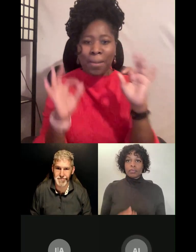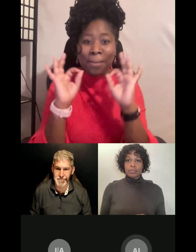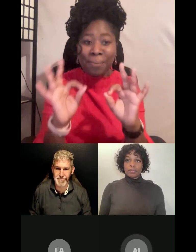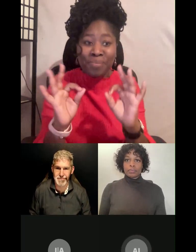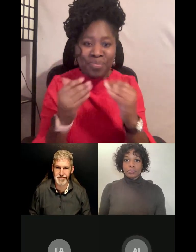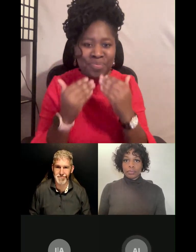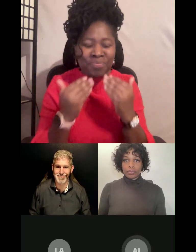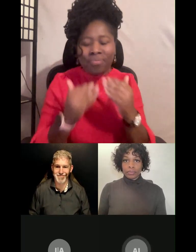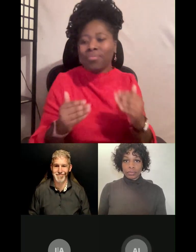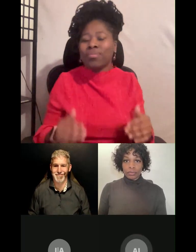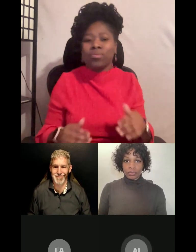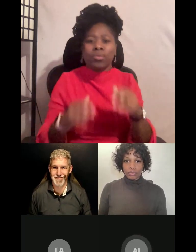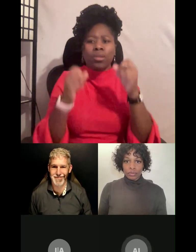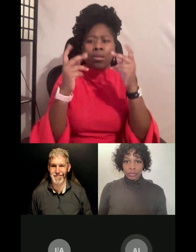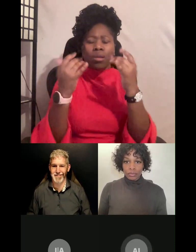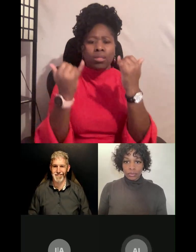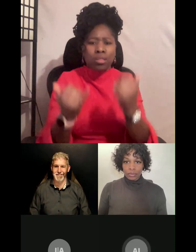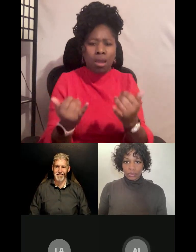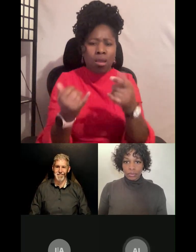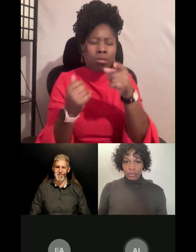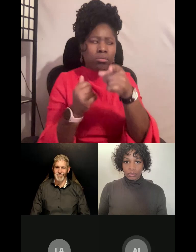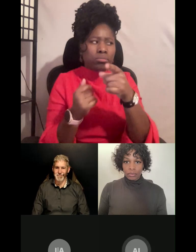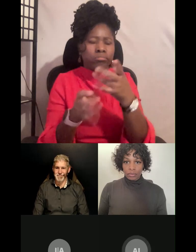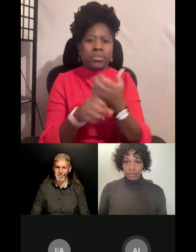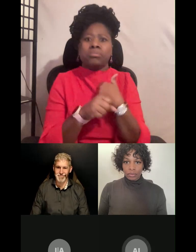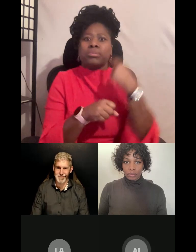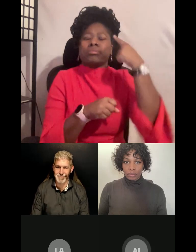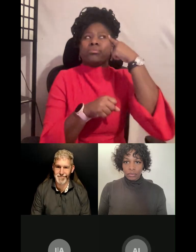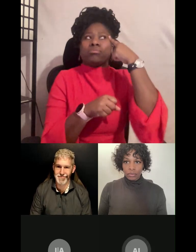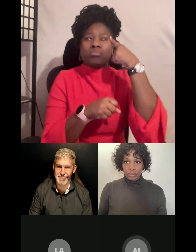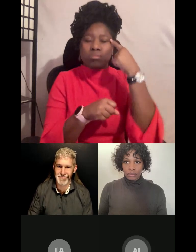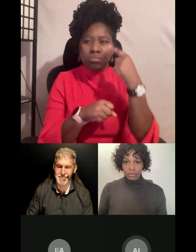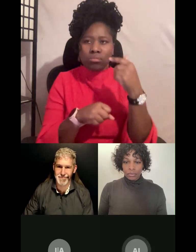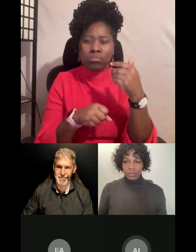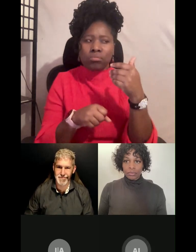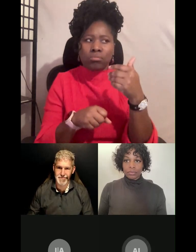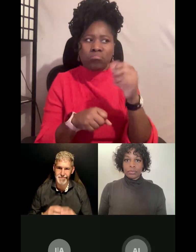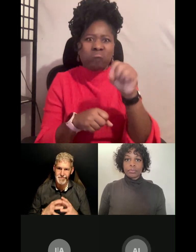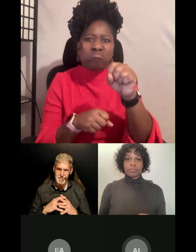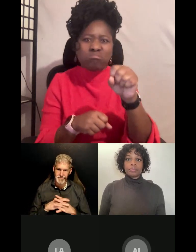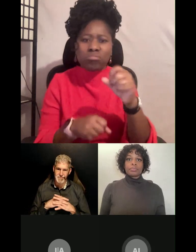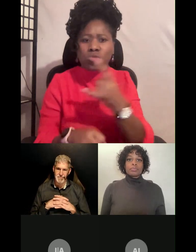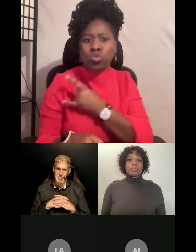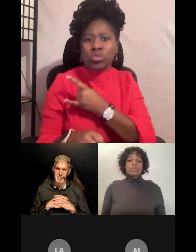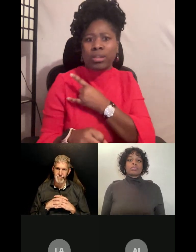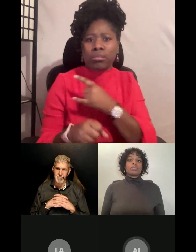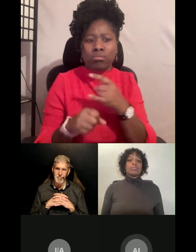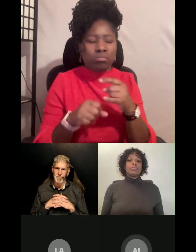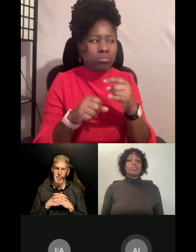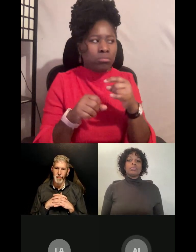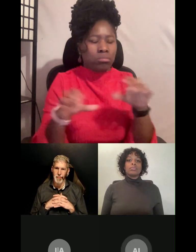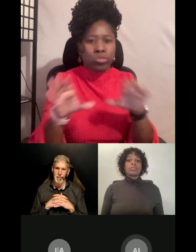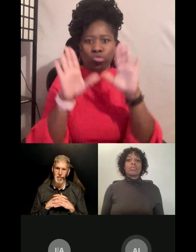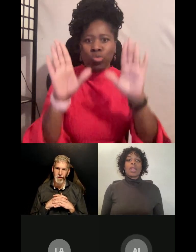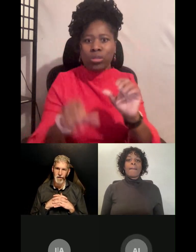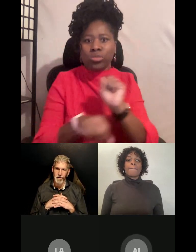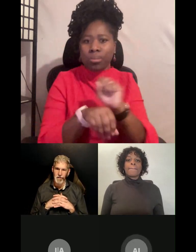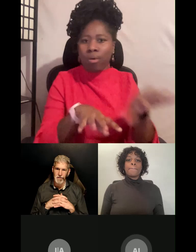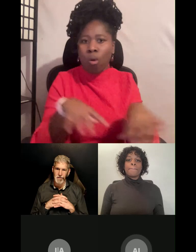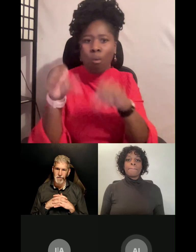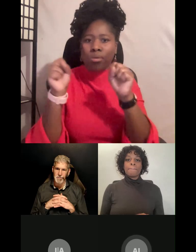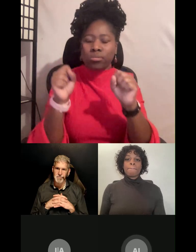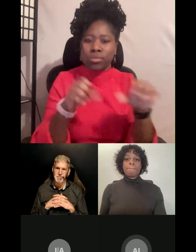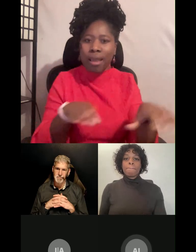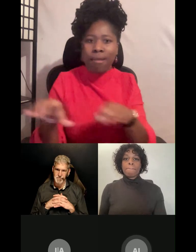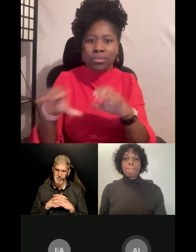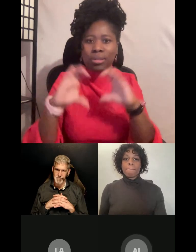that link to everyone. So you can go ahead and that will lead you to the website to sign up. Thank you so very much. I just had